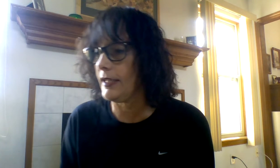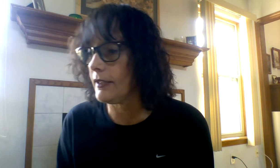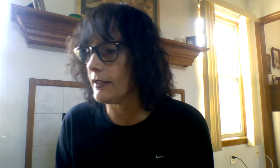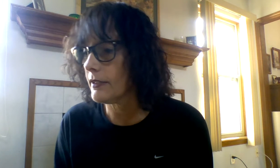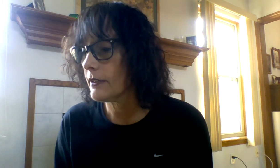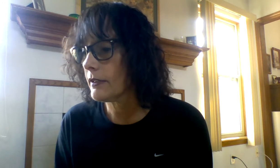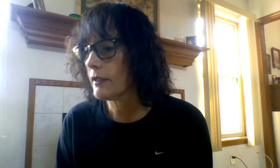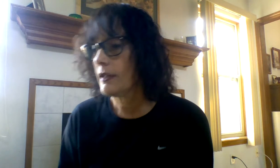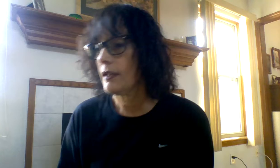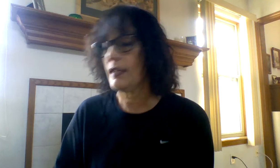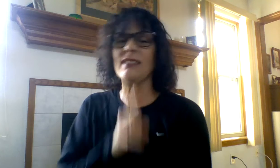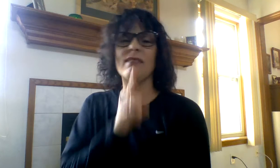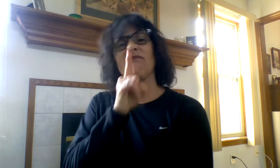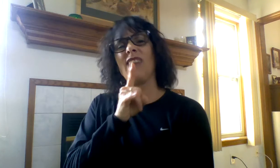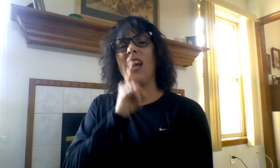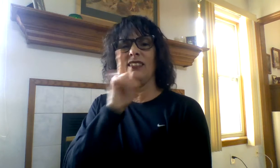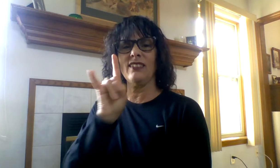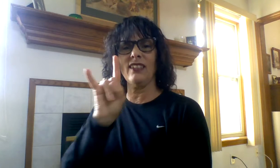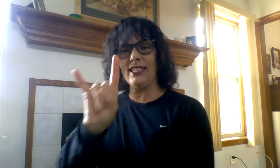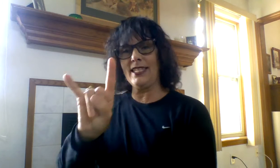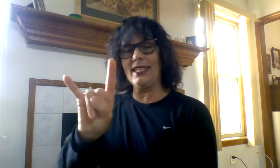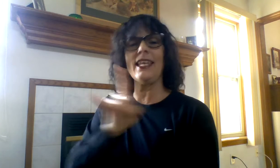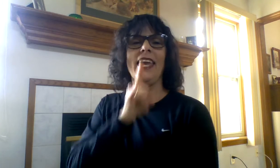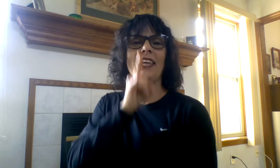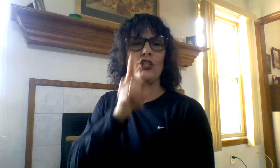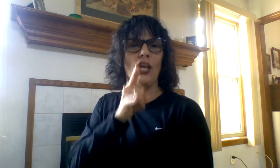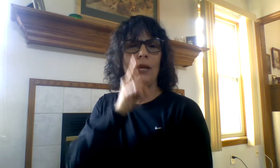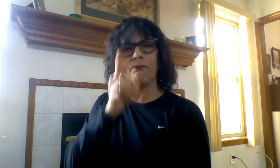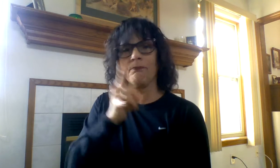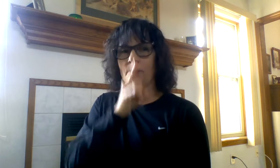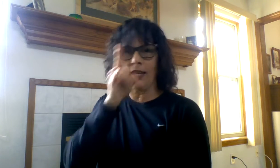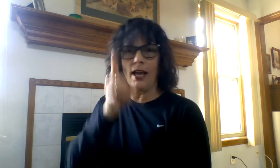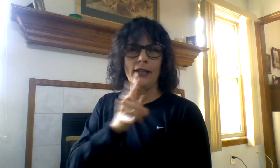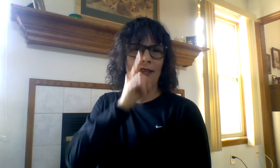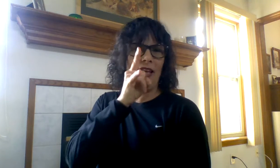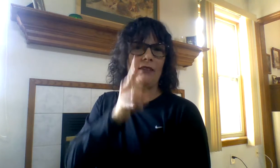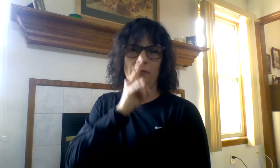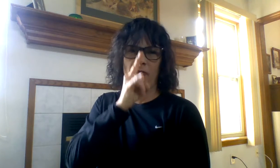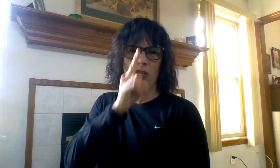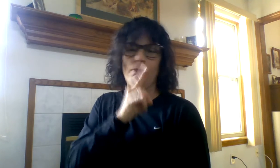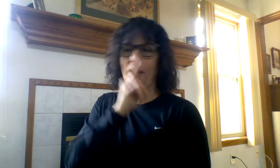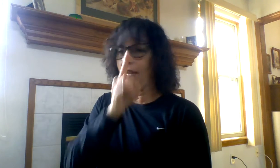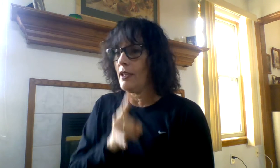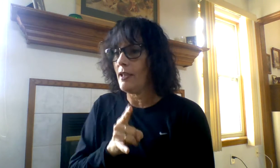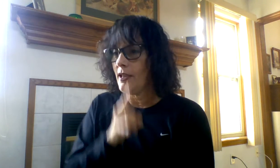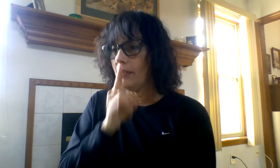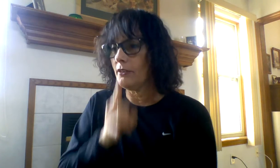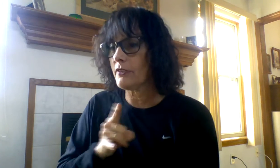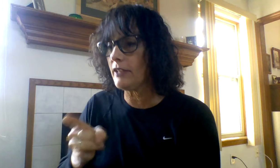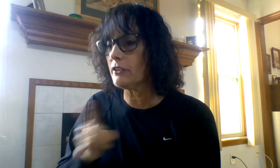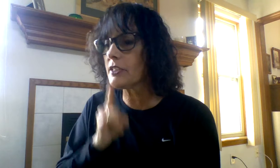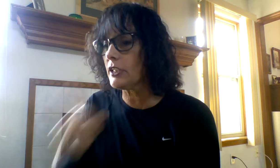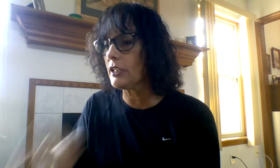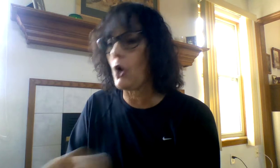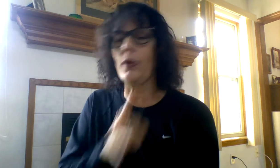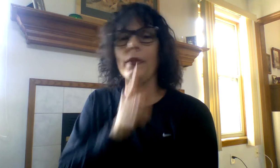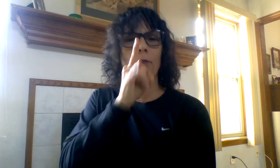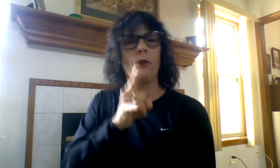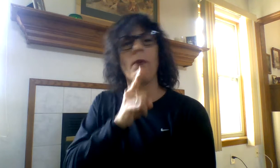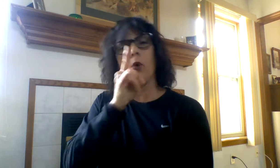Sophisticated is kind of, it's this hand shape, kind of like it looks a little lower in the book, but more